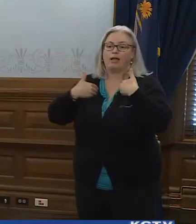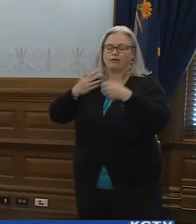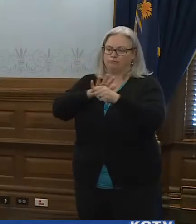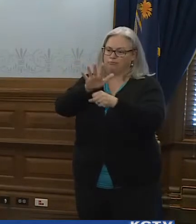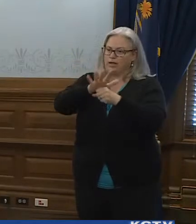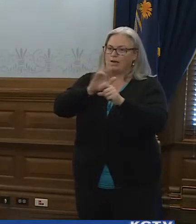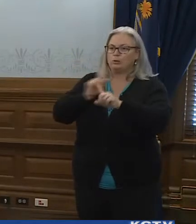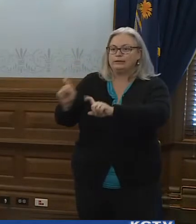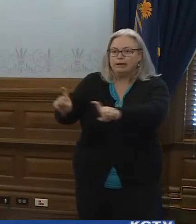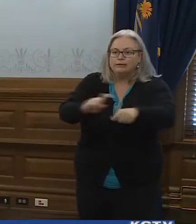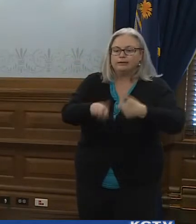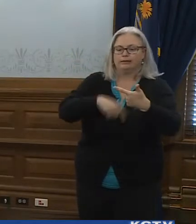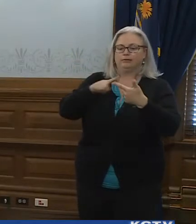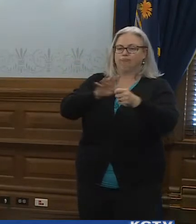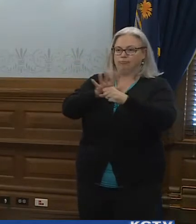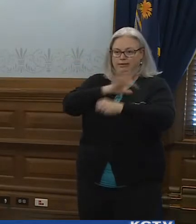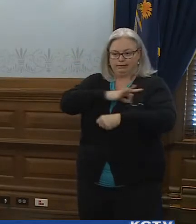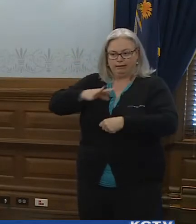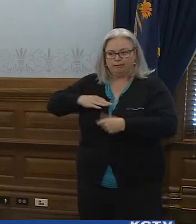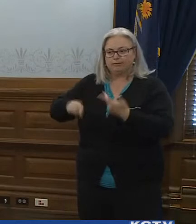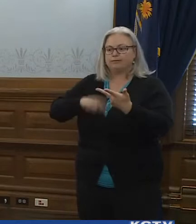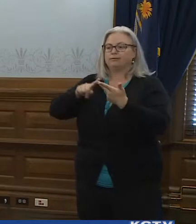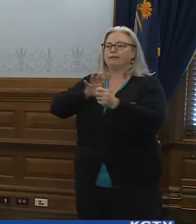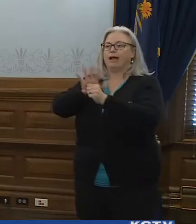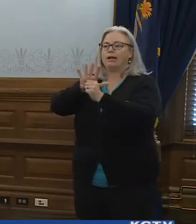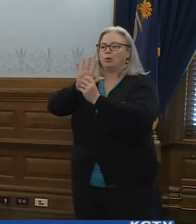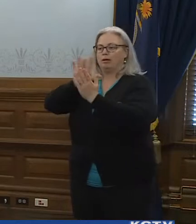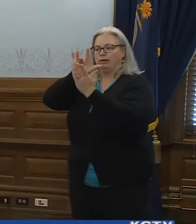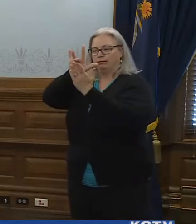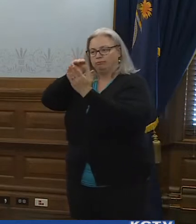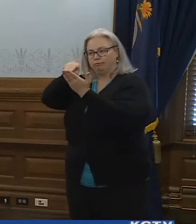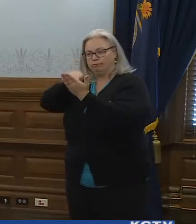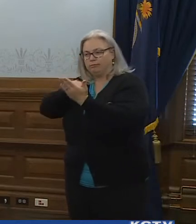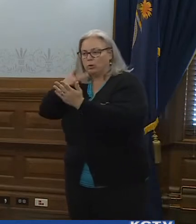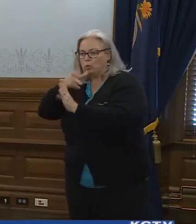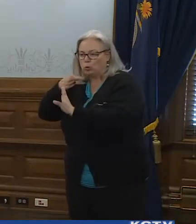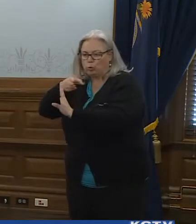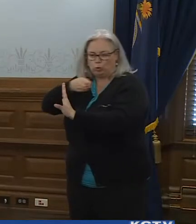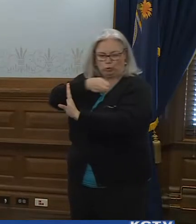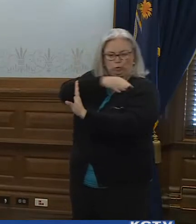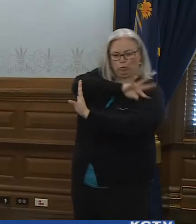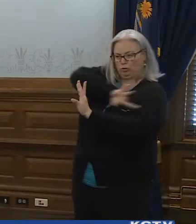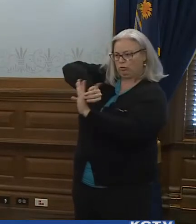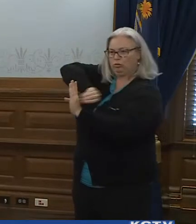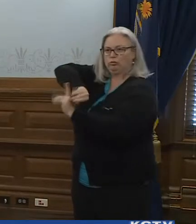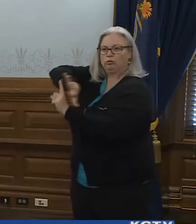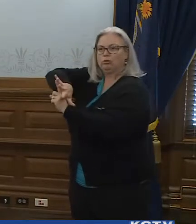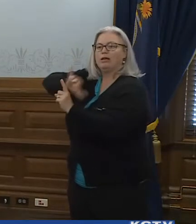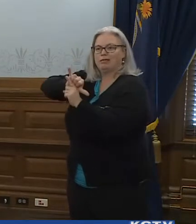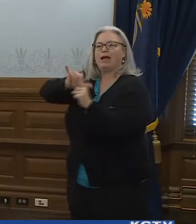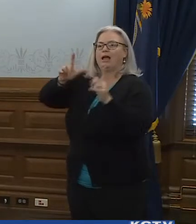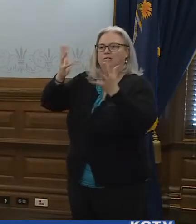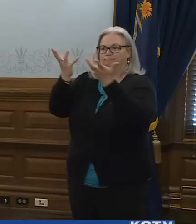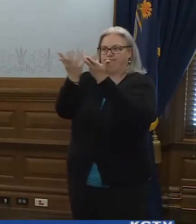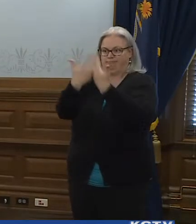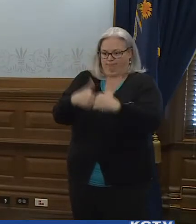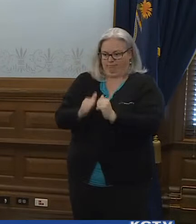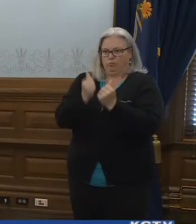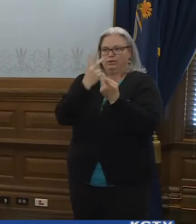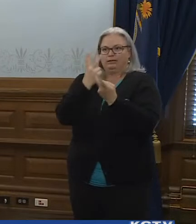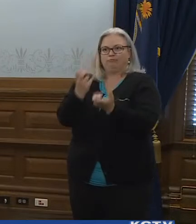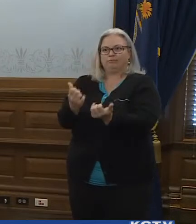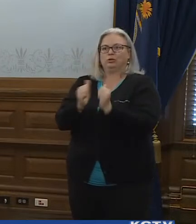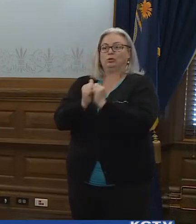adequate testing, adequate staff, adequate contact tracing, and that's the mixture that we're seeing come together now in a